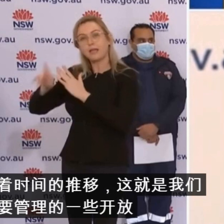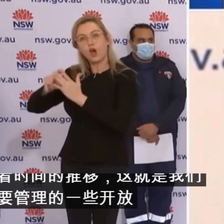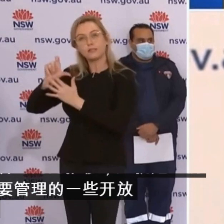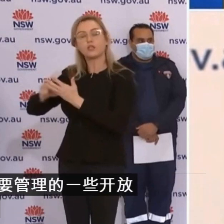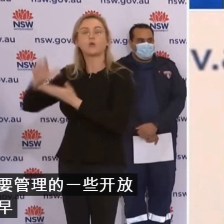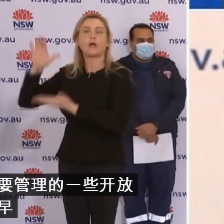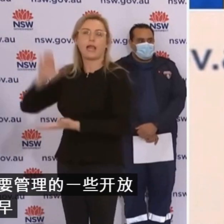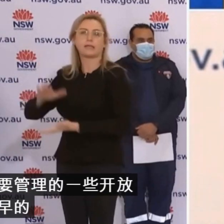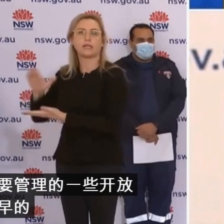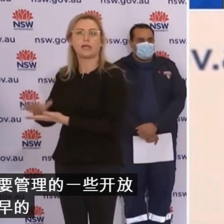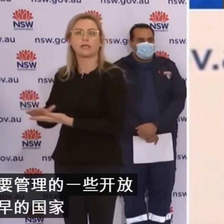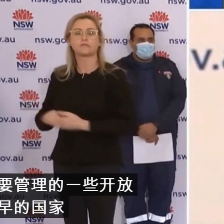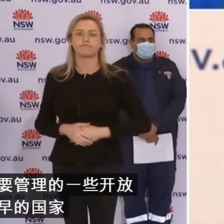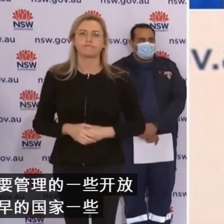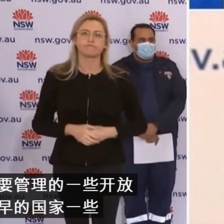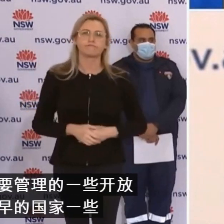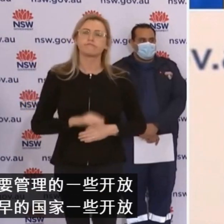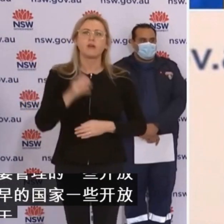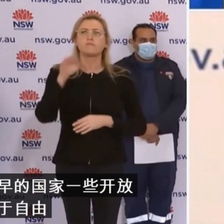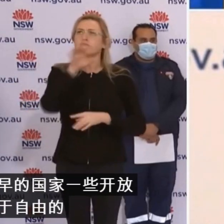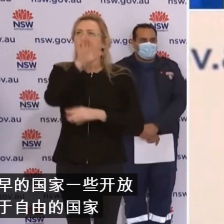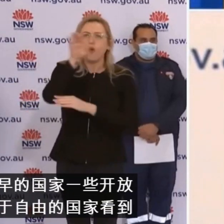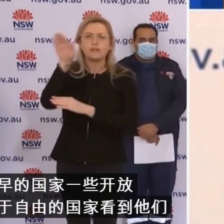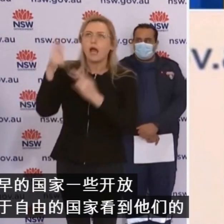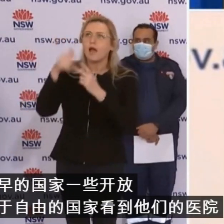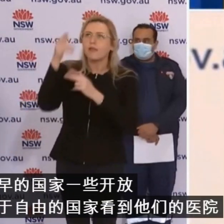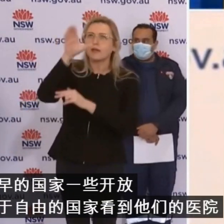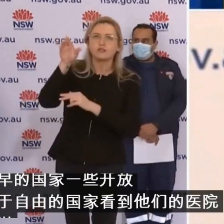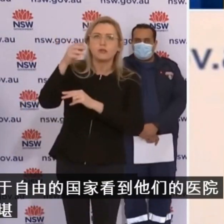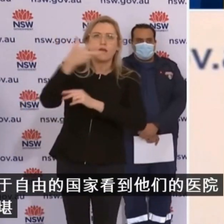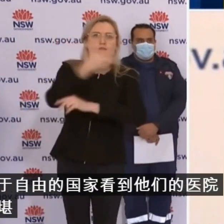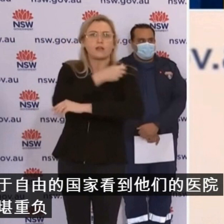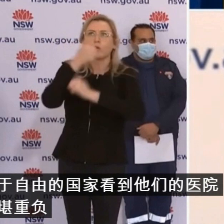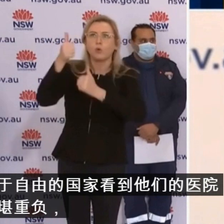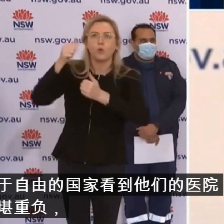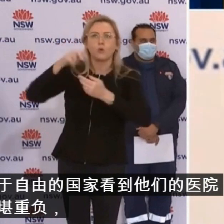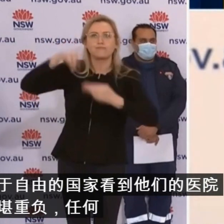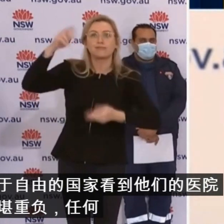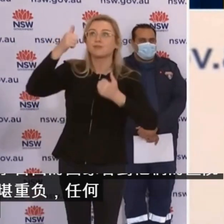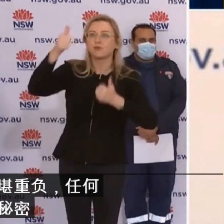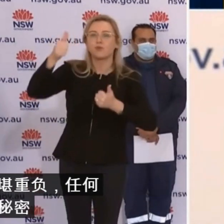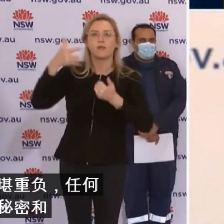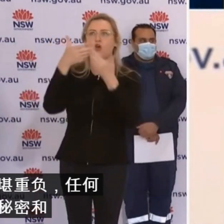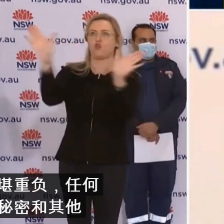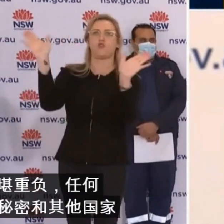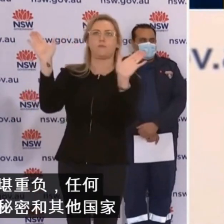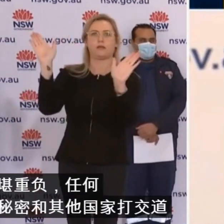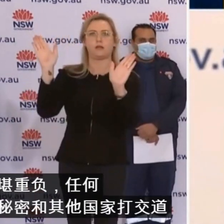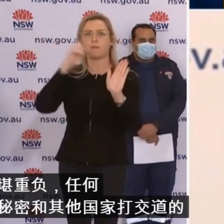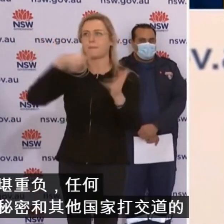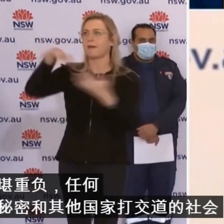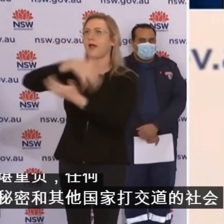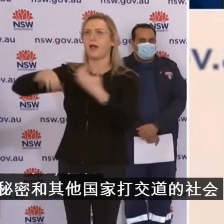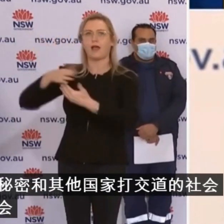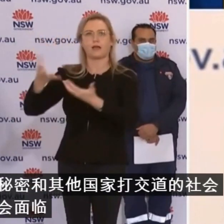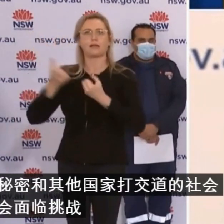countries who open up too early, some countries who open up too freely see their hospitals overwhelmed, and the challenge for any society dealing with